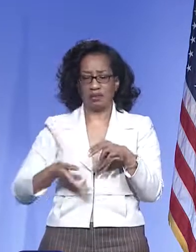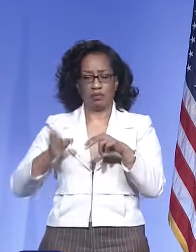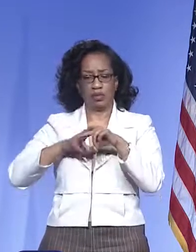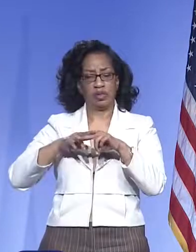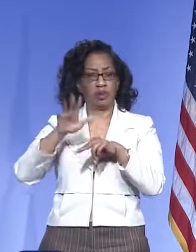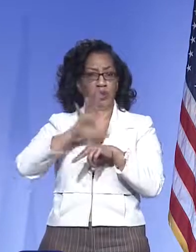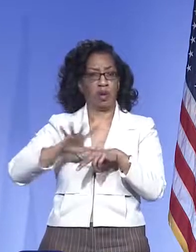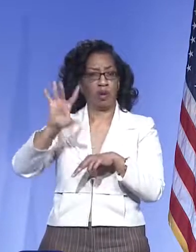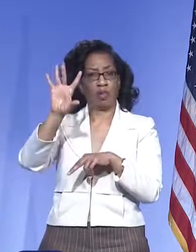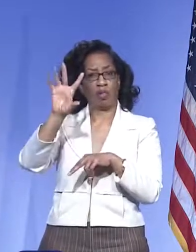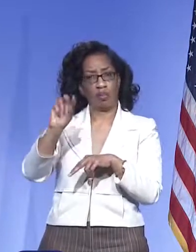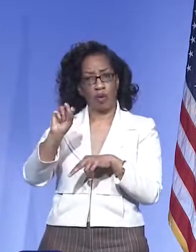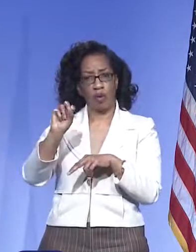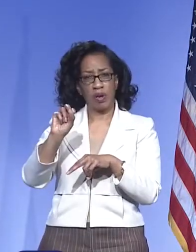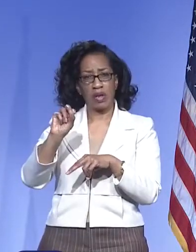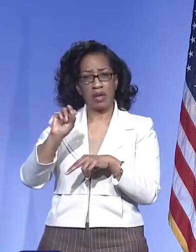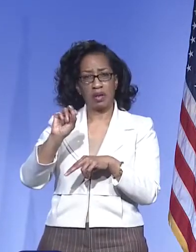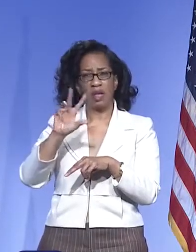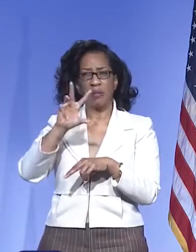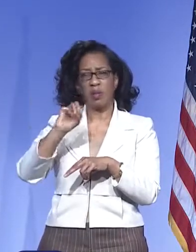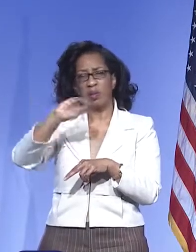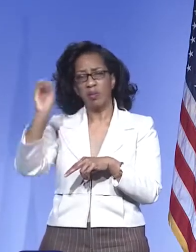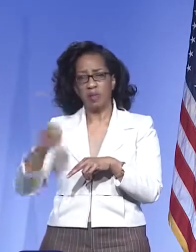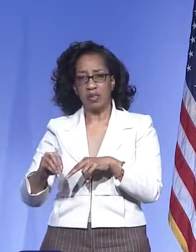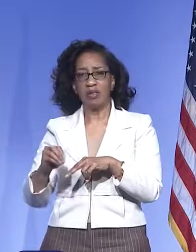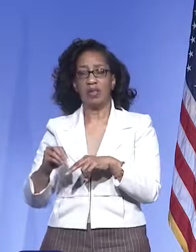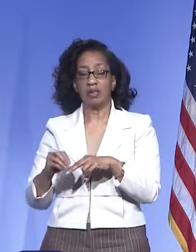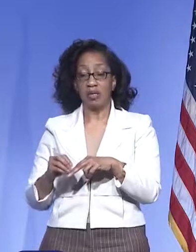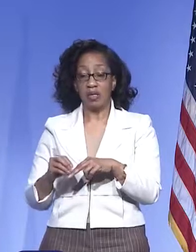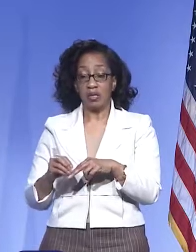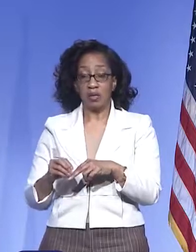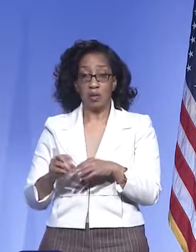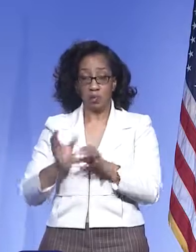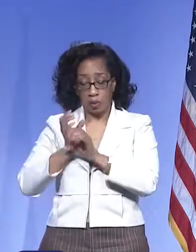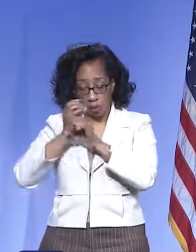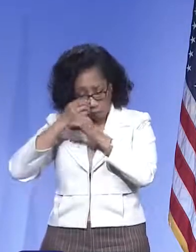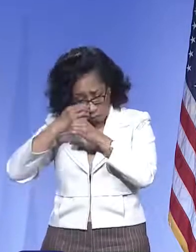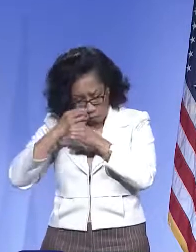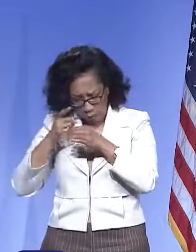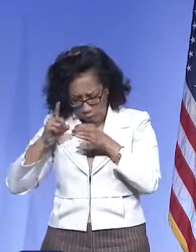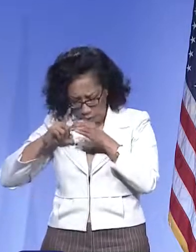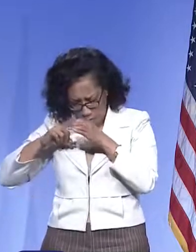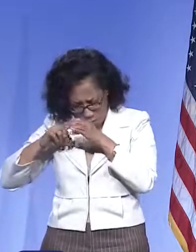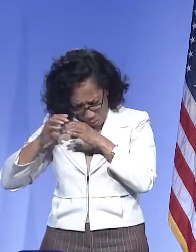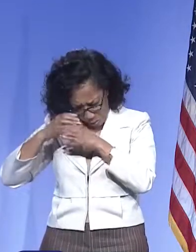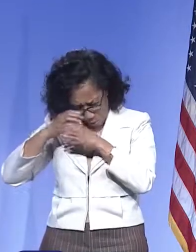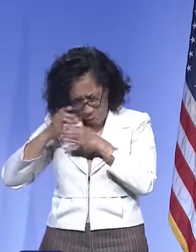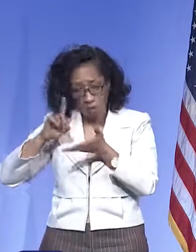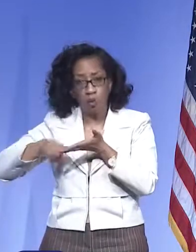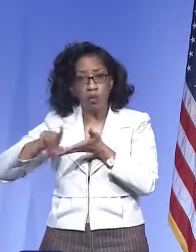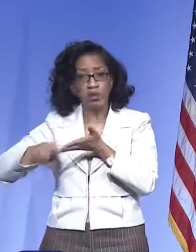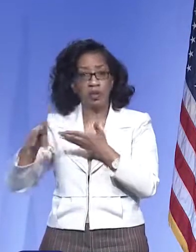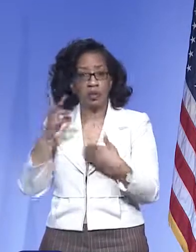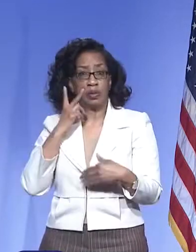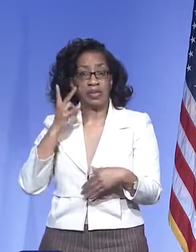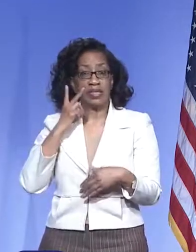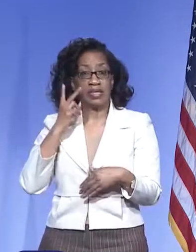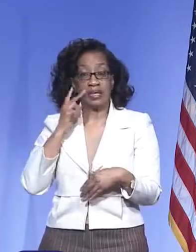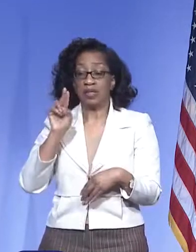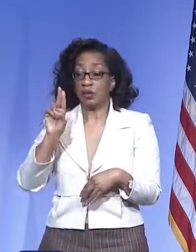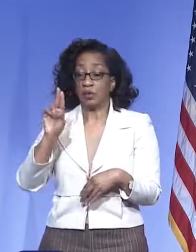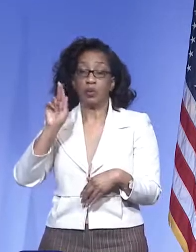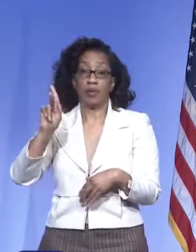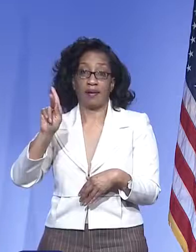as many as 30% of the specimens that have been checked to see what variant strain it is we're finding this UK